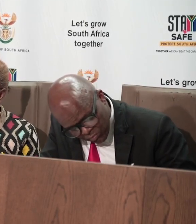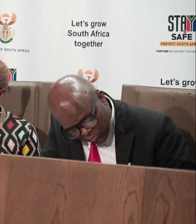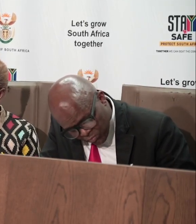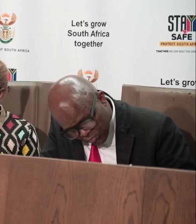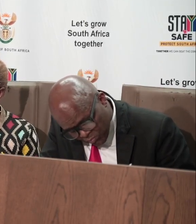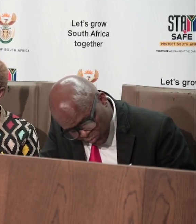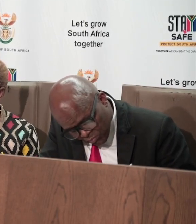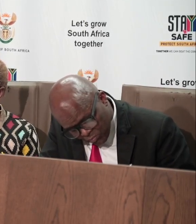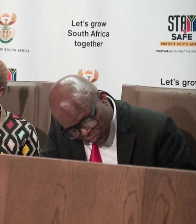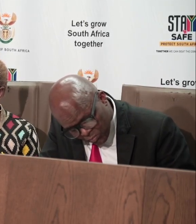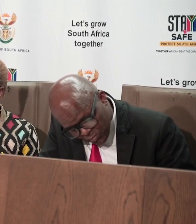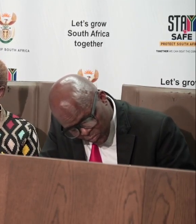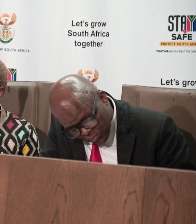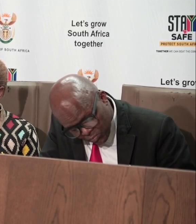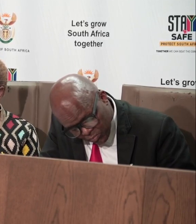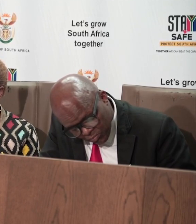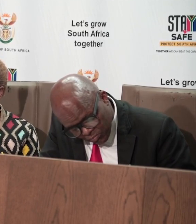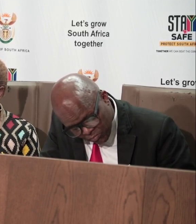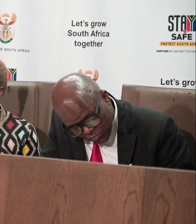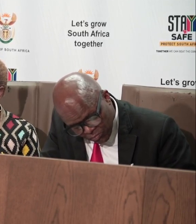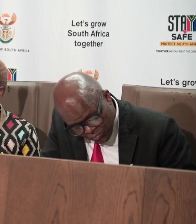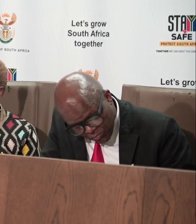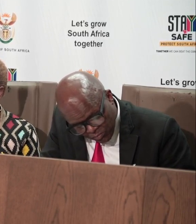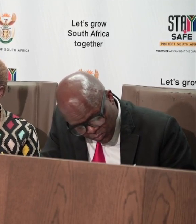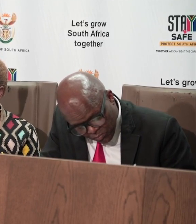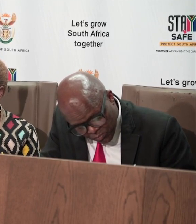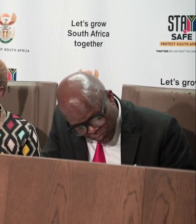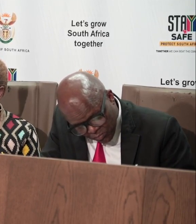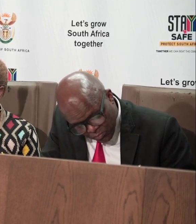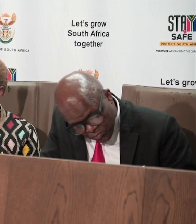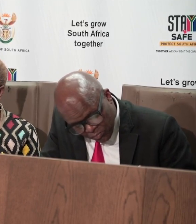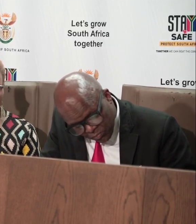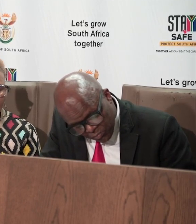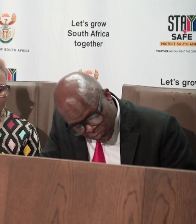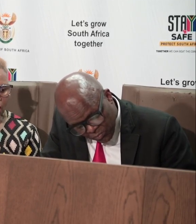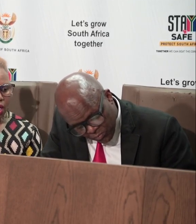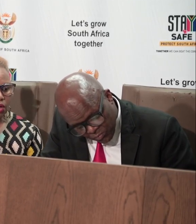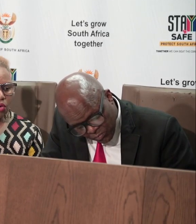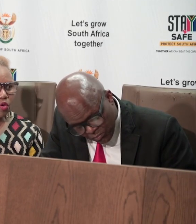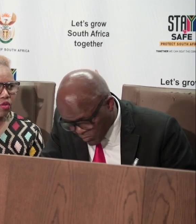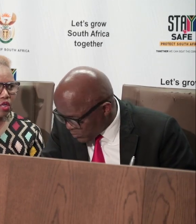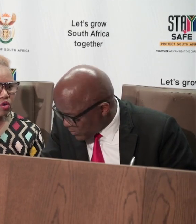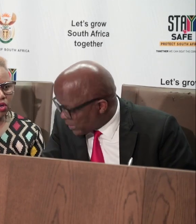them. Is this something the departments are considering? Thank you.